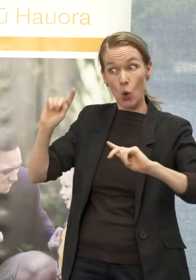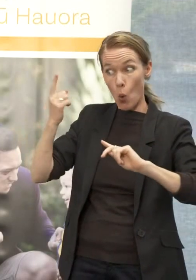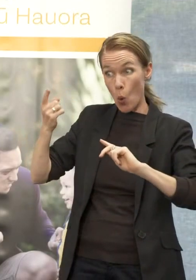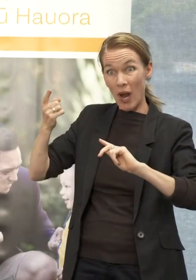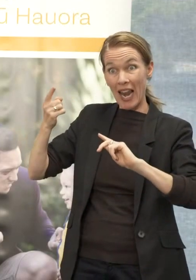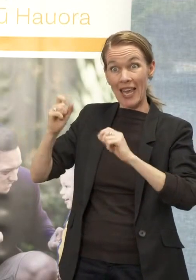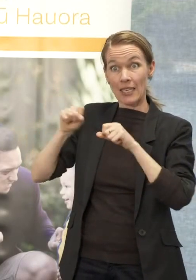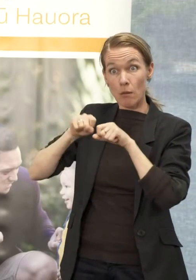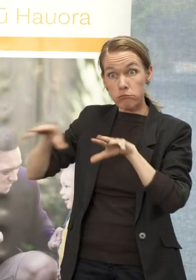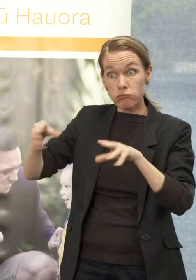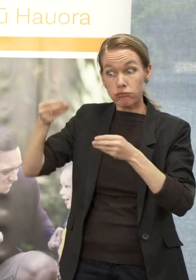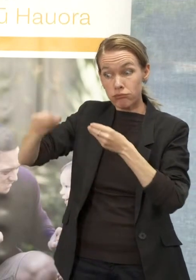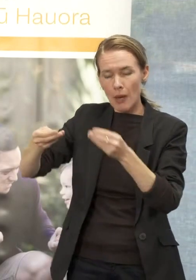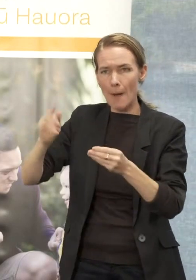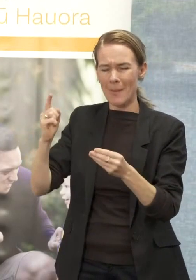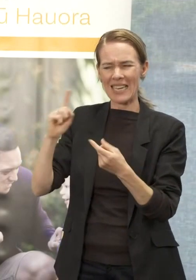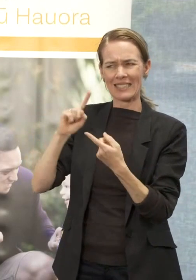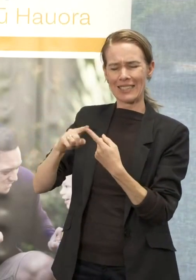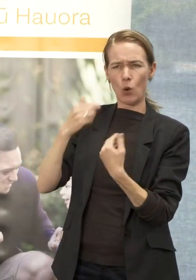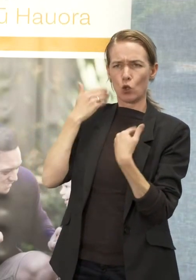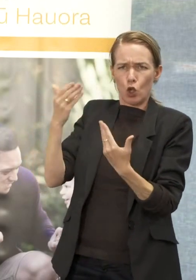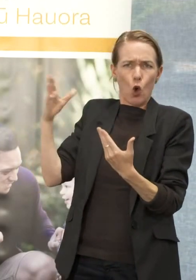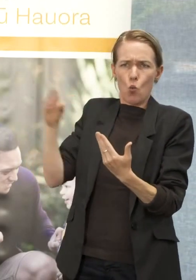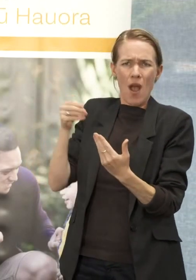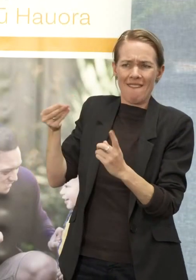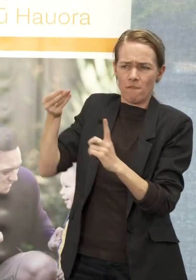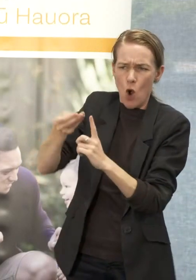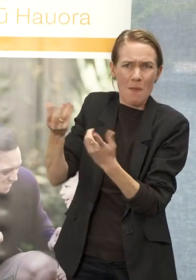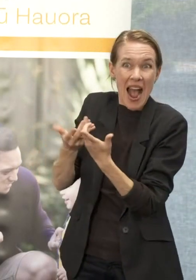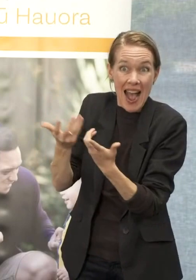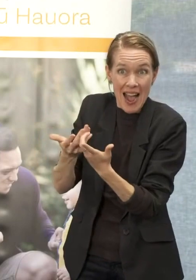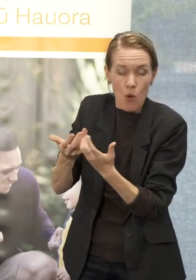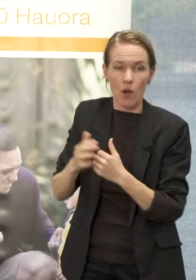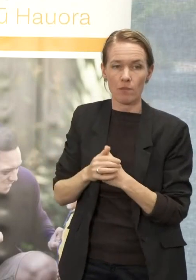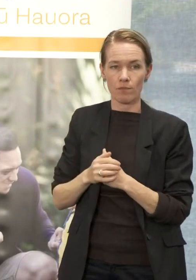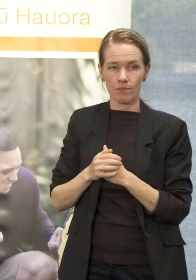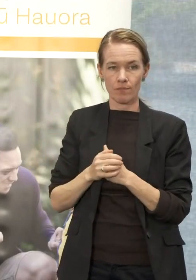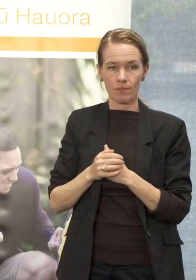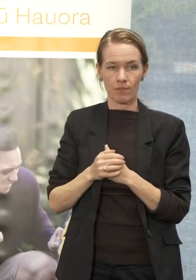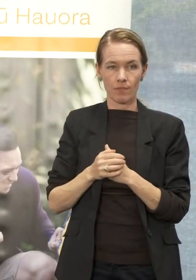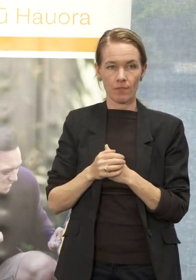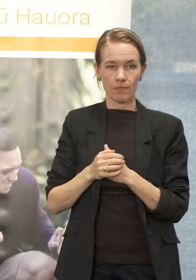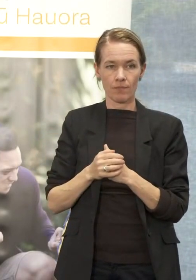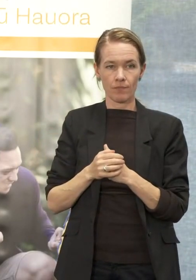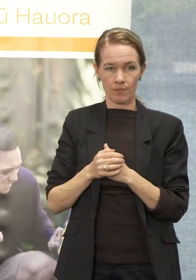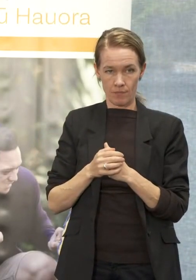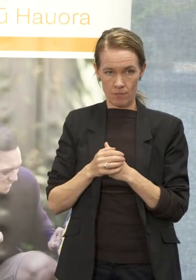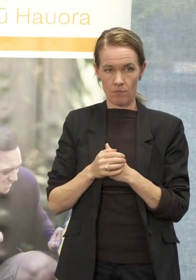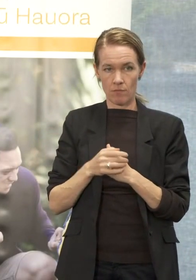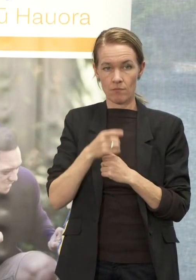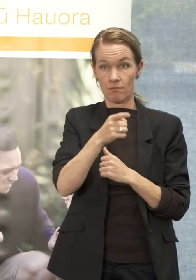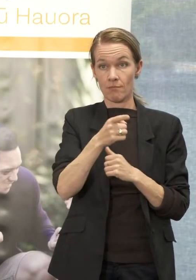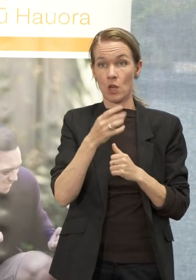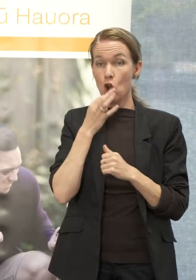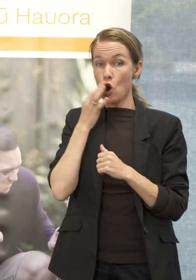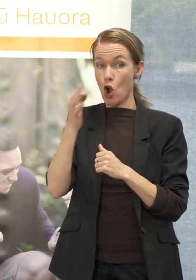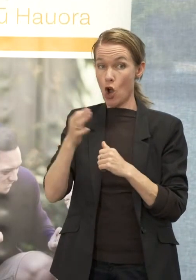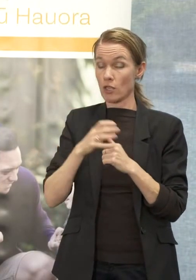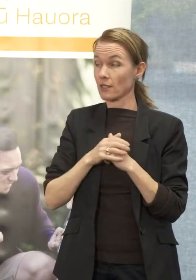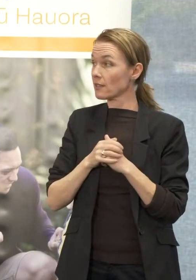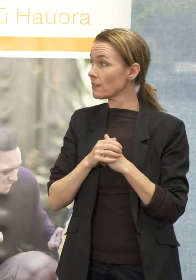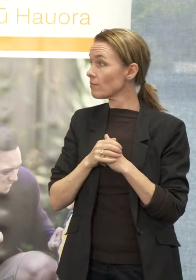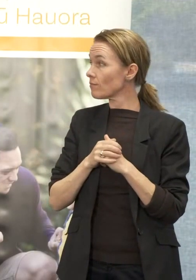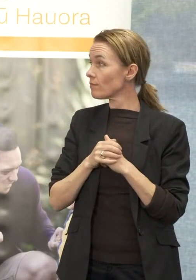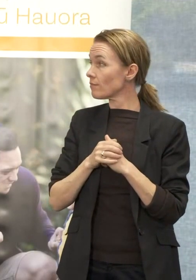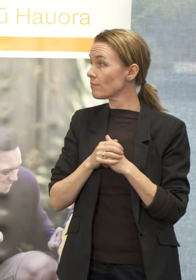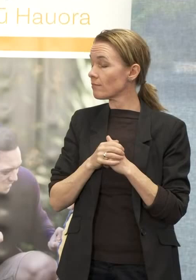look at. In terms of testing, it's tracking downward basically daily and definitely weekly. Is the Ministry of Health concerned about that?